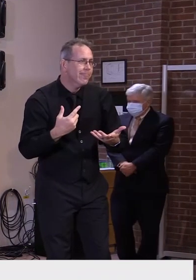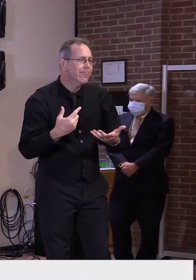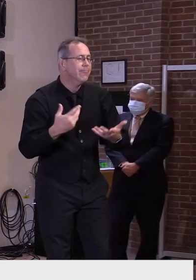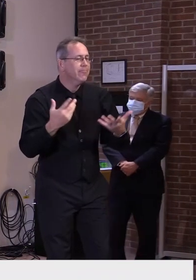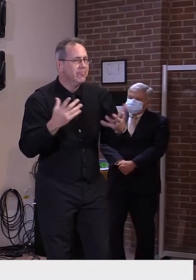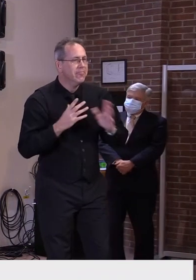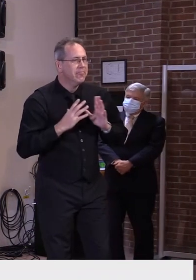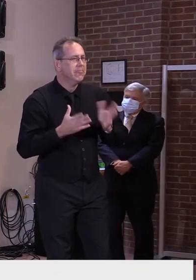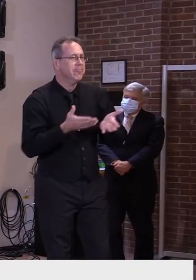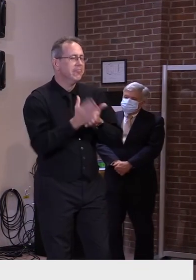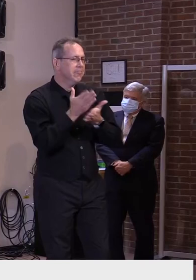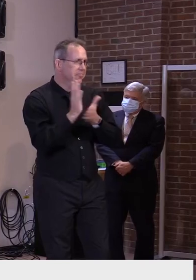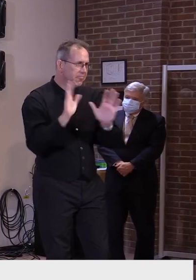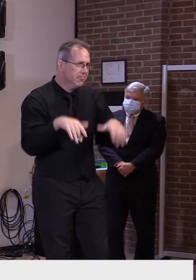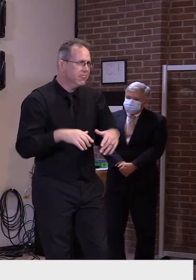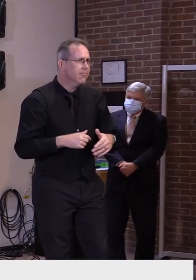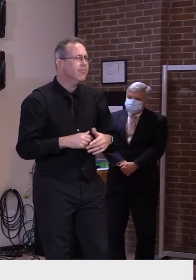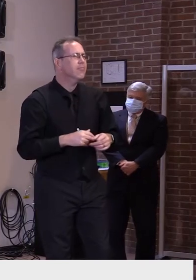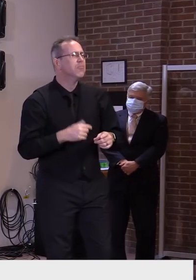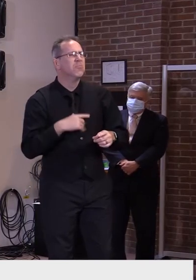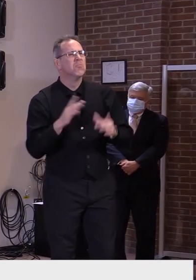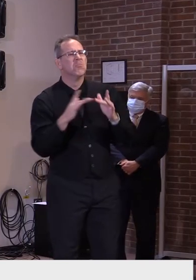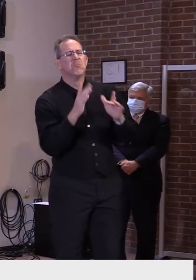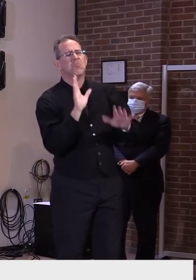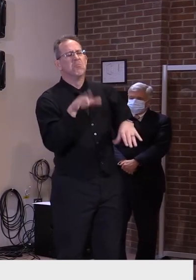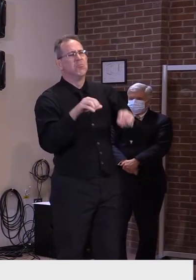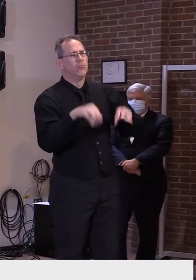Okay. I'll reach out, and that's all for me. Thanks. Thank you.